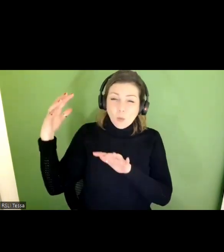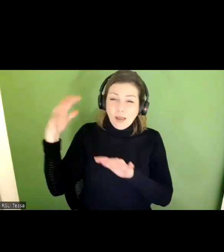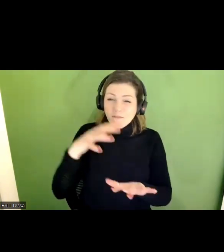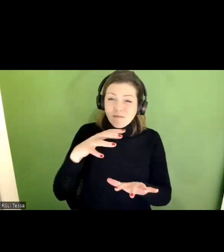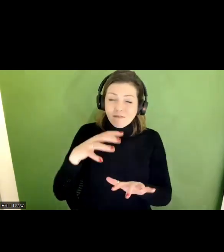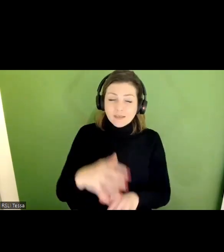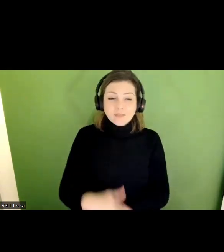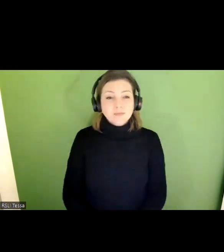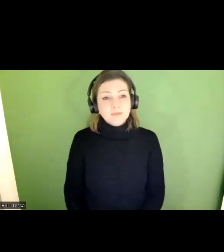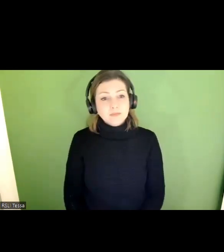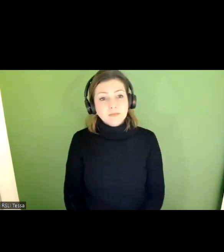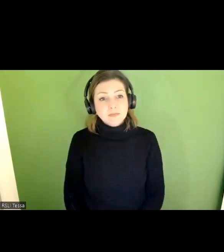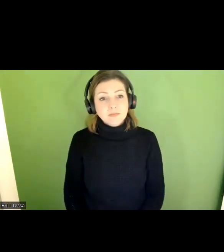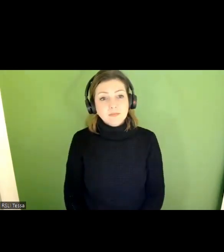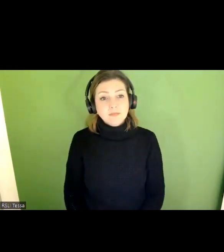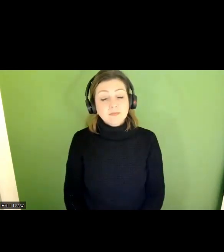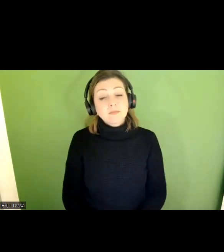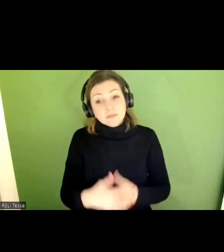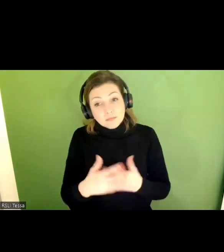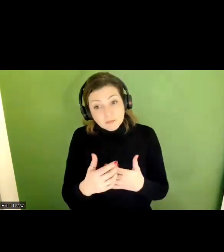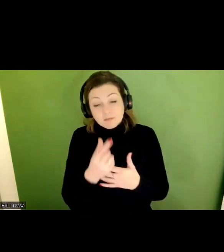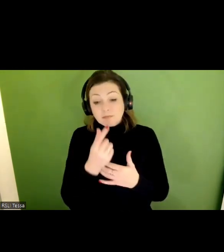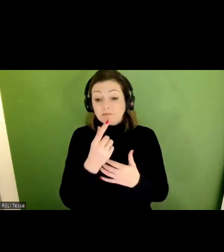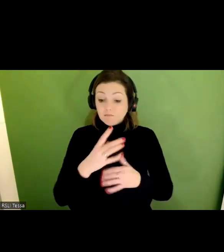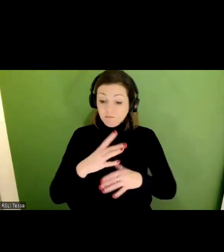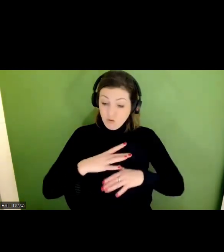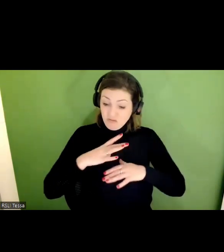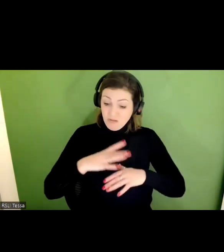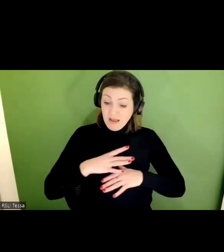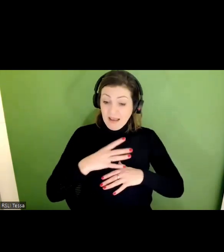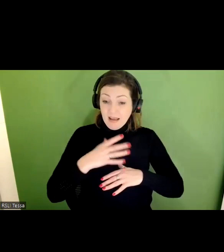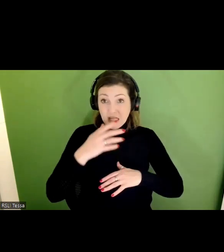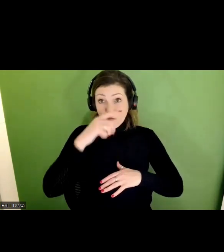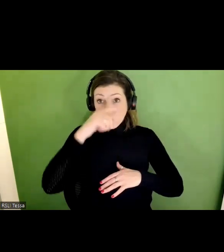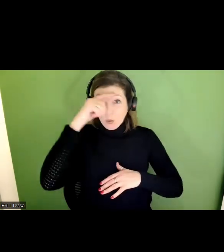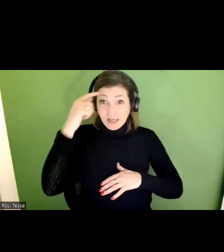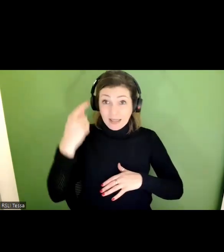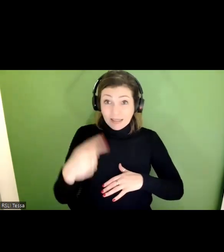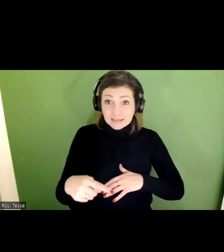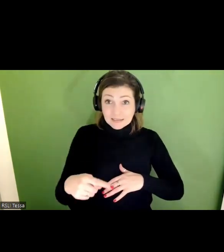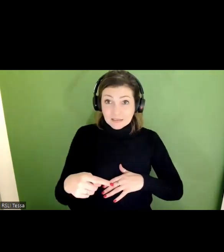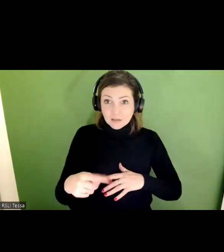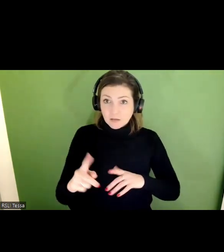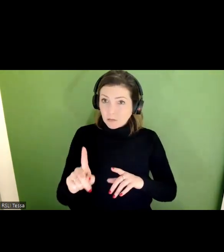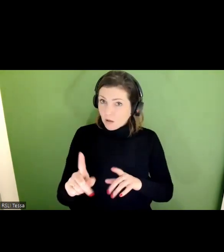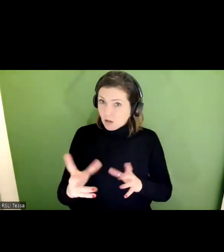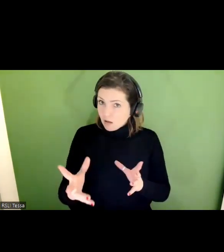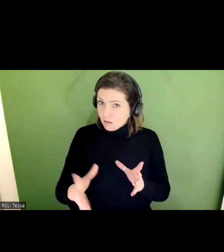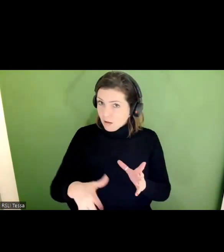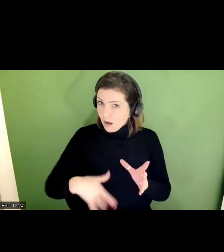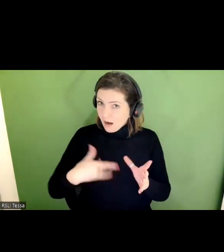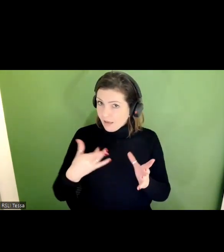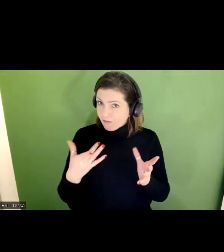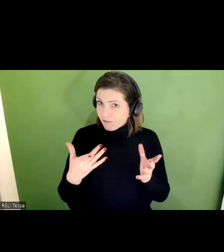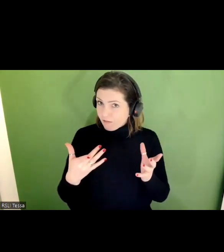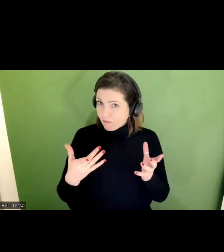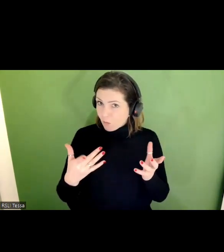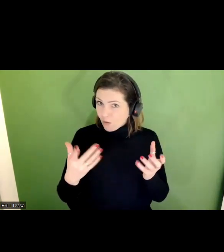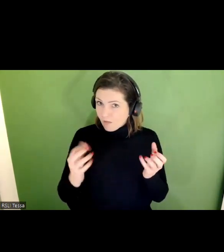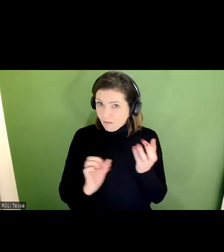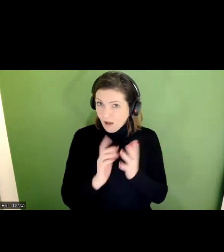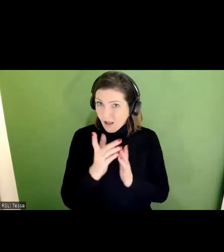It's one thing to prepare for heat, but what does it take to live with fire? Sickness